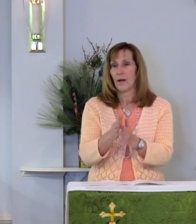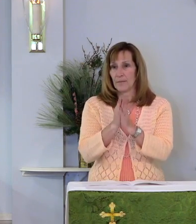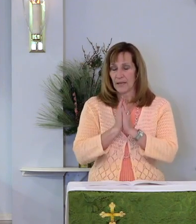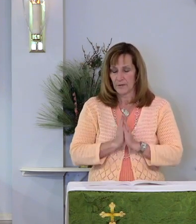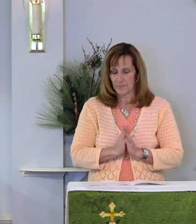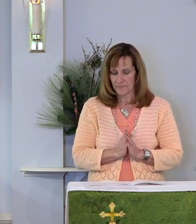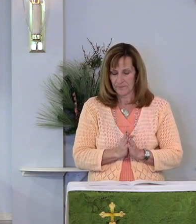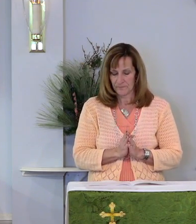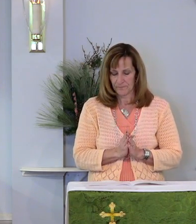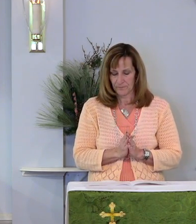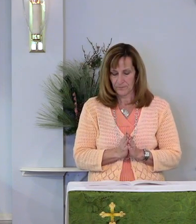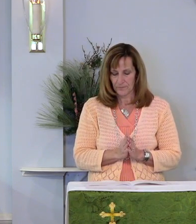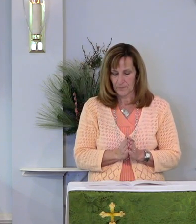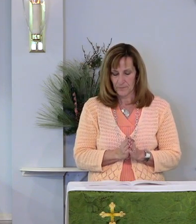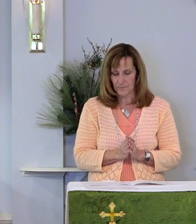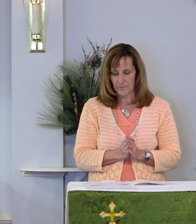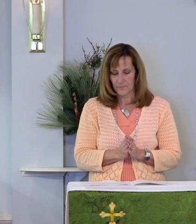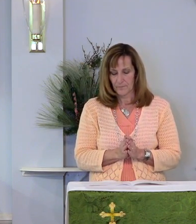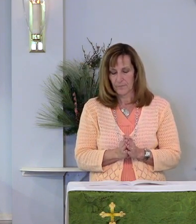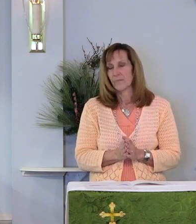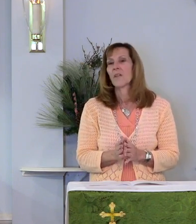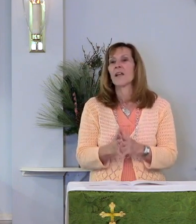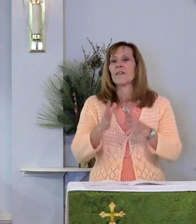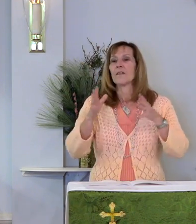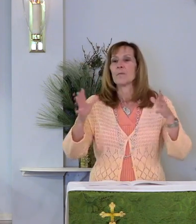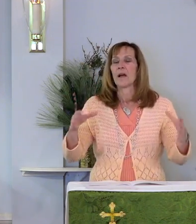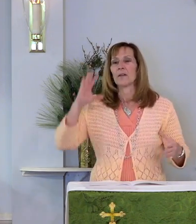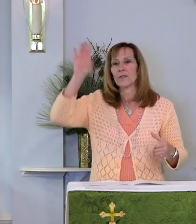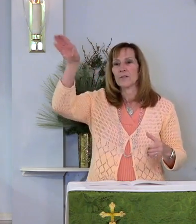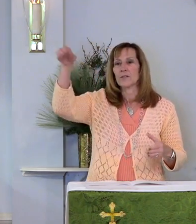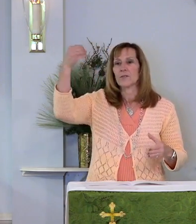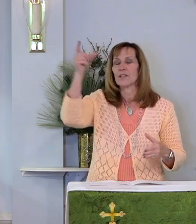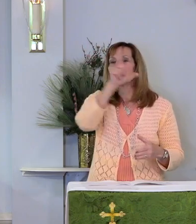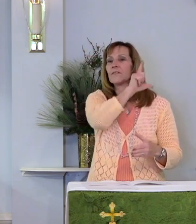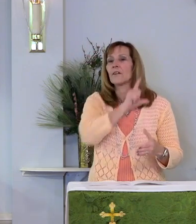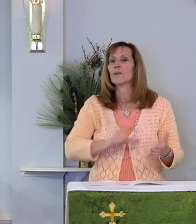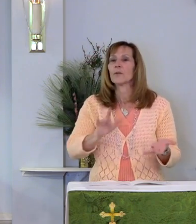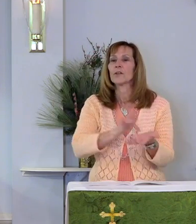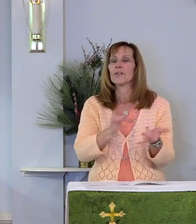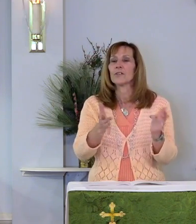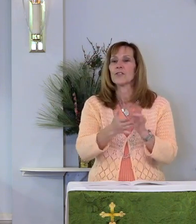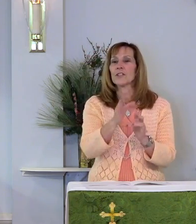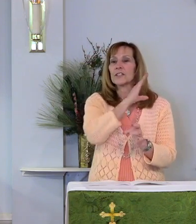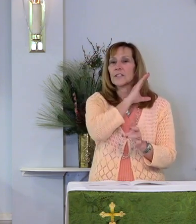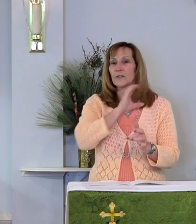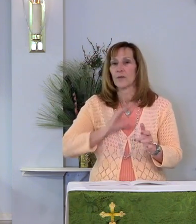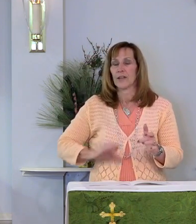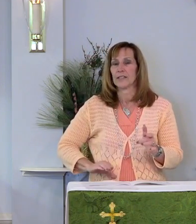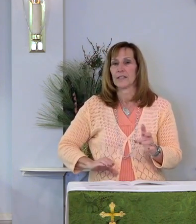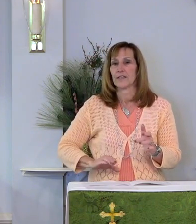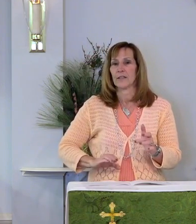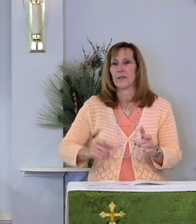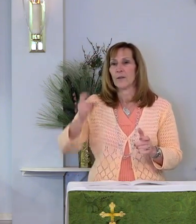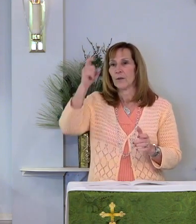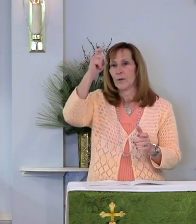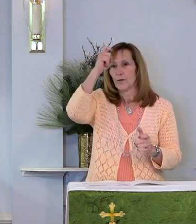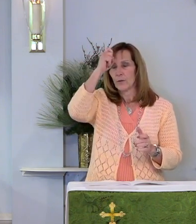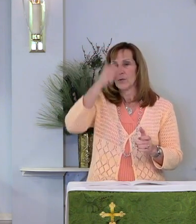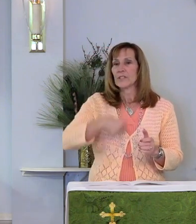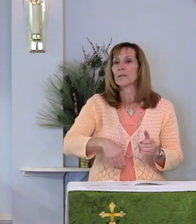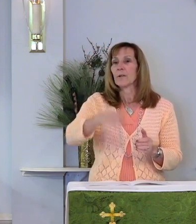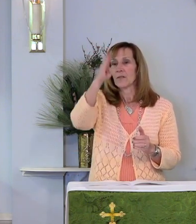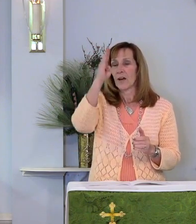Amen. Amen. The boundless grace of our Lord Jesus Christ, the wisdom of